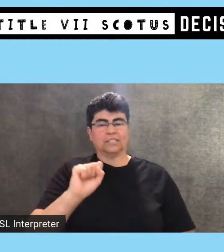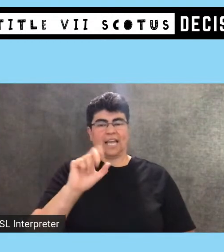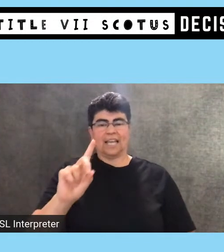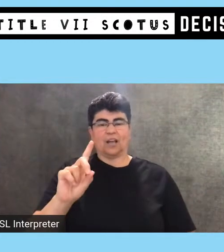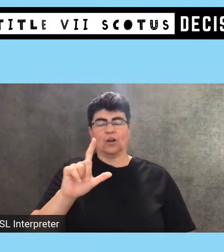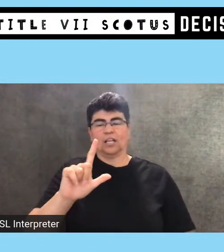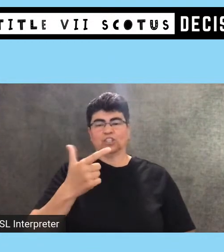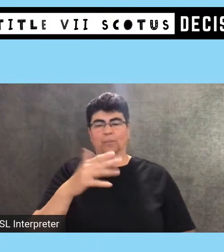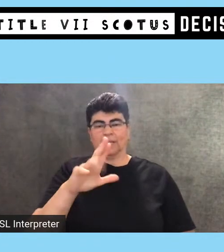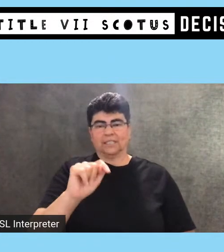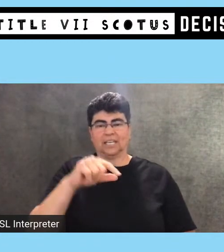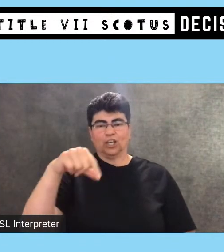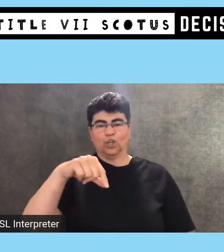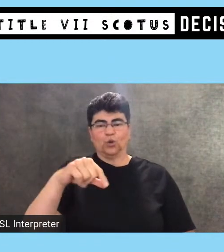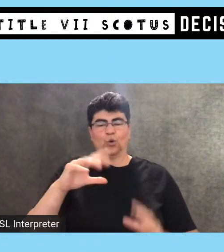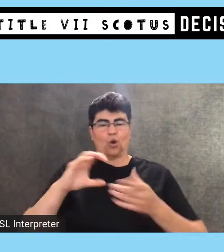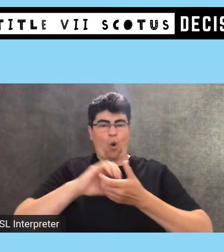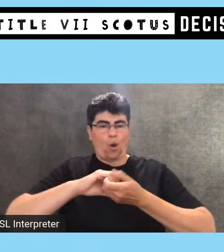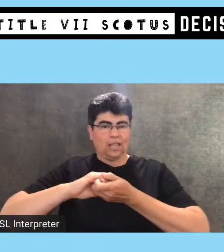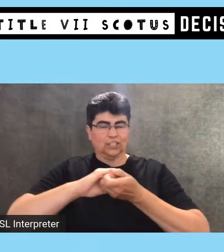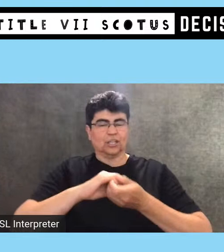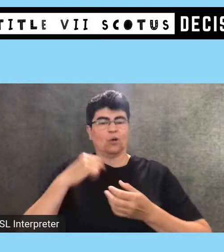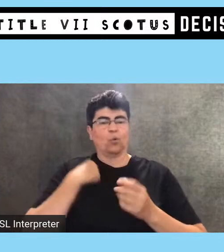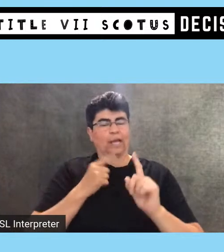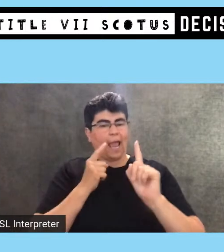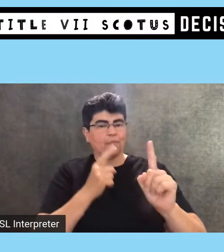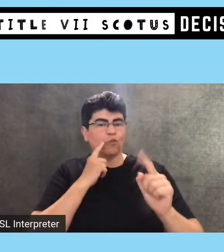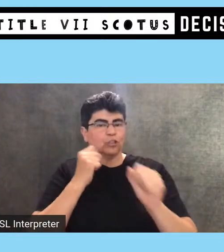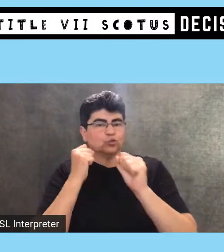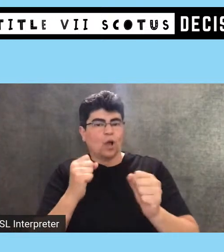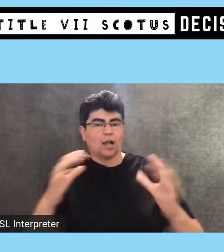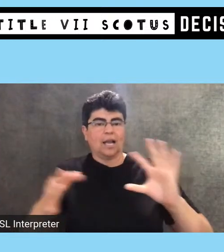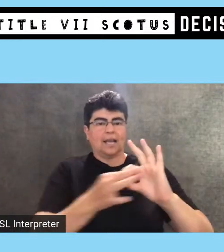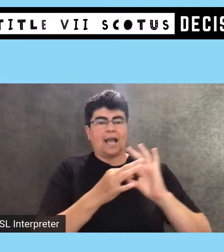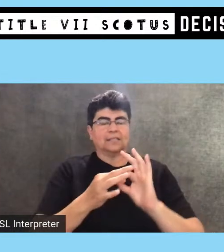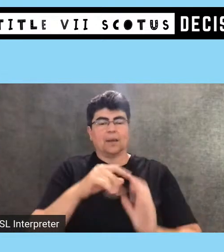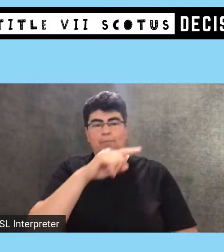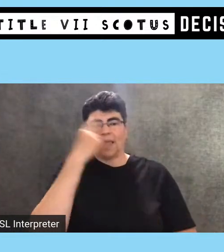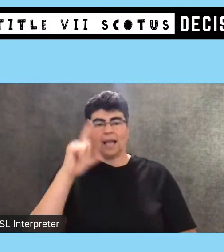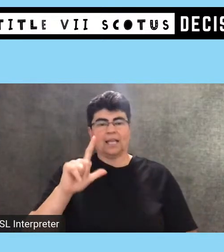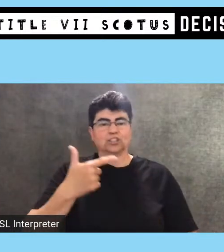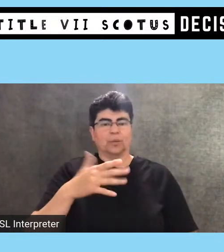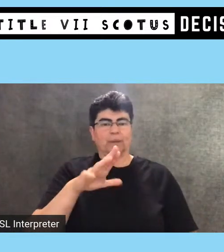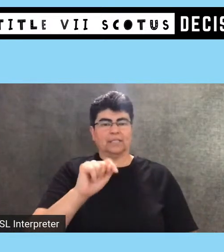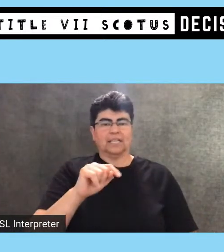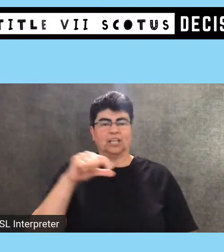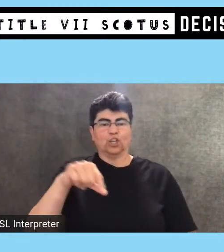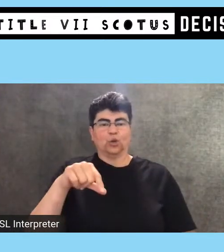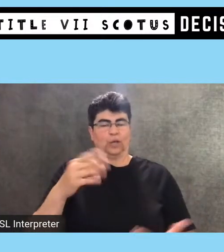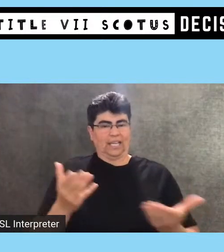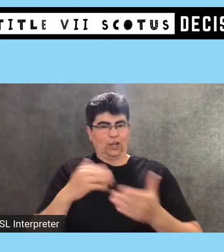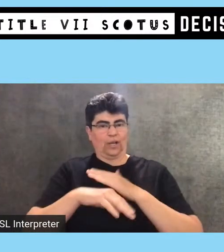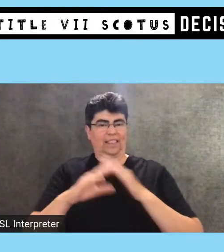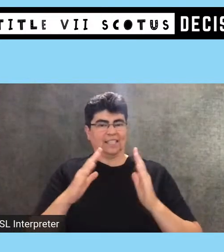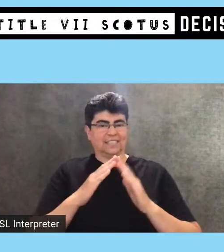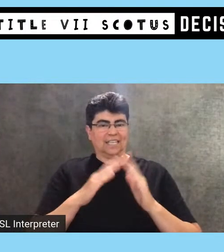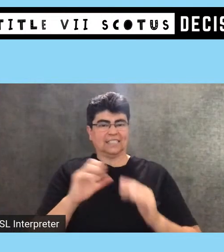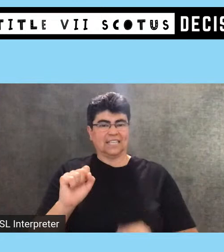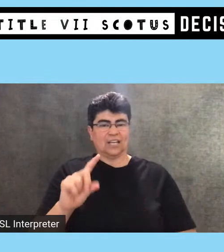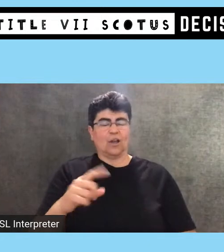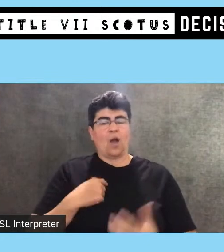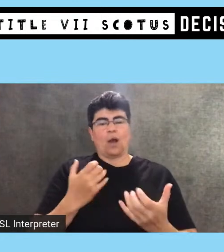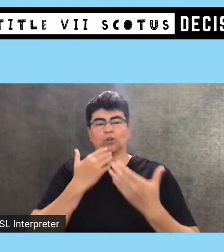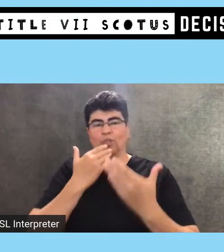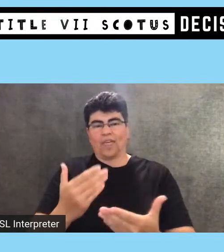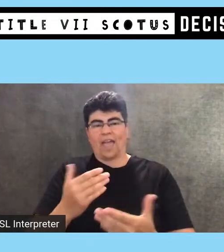LGBTQ Coalition, where we aim for a strong and connected Black LGBTQ community here in the city. I want to thank Jen